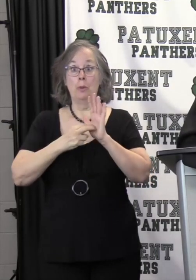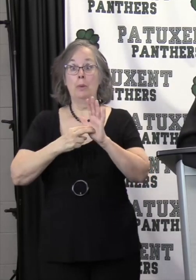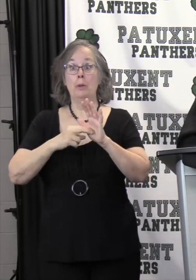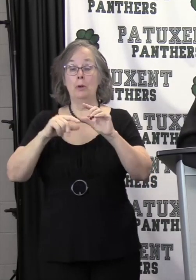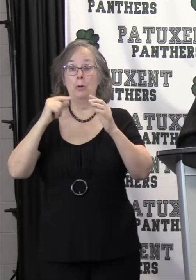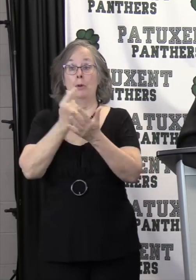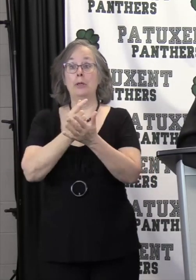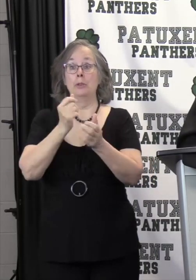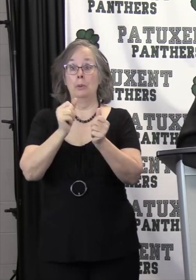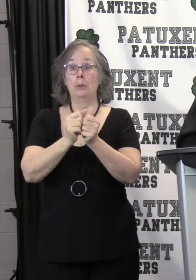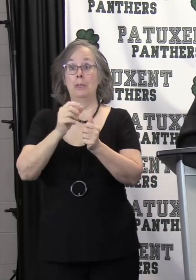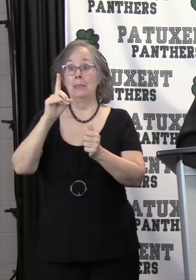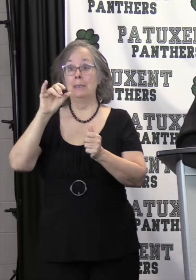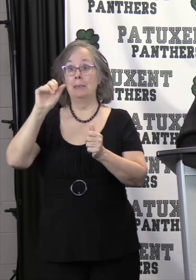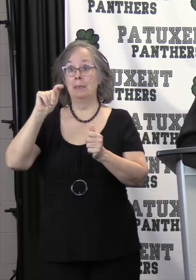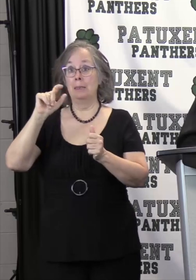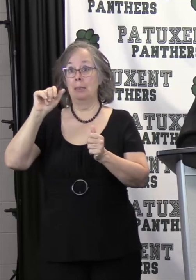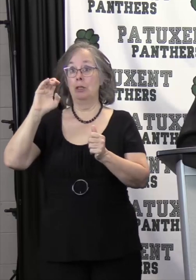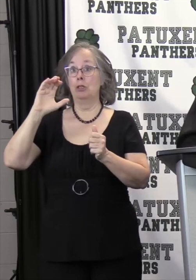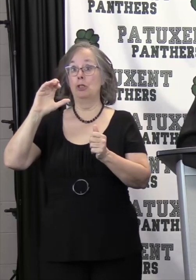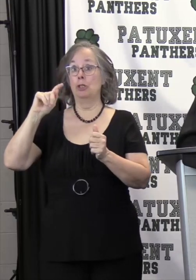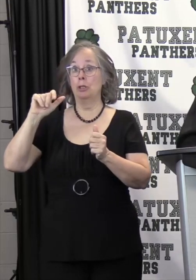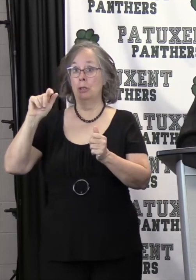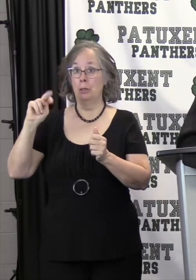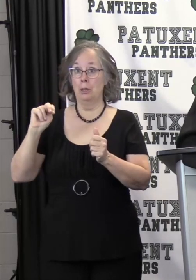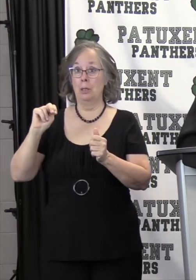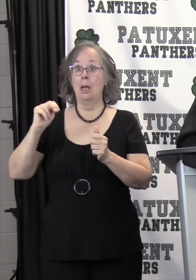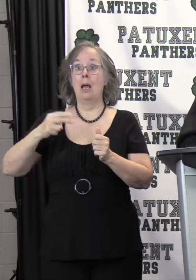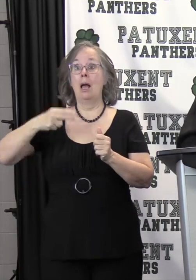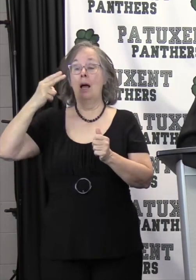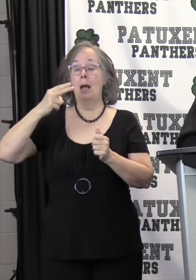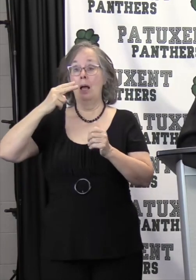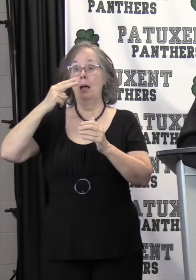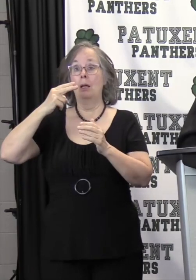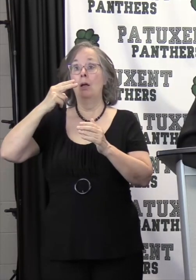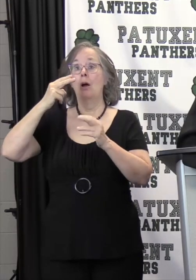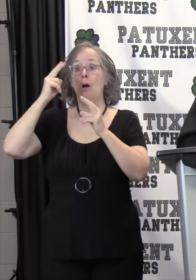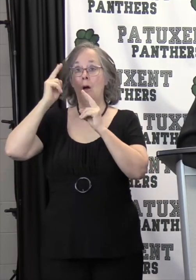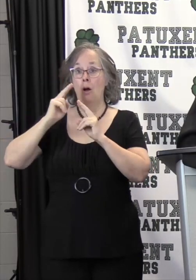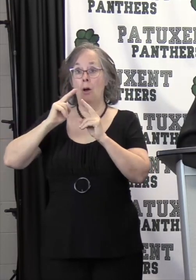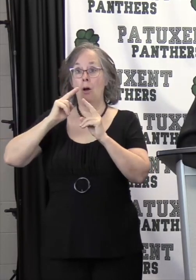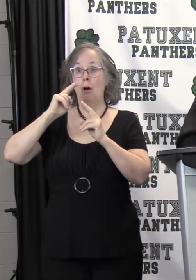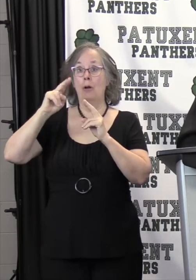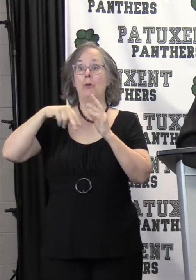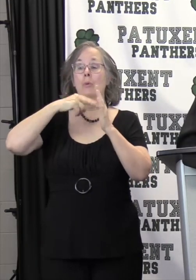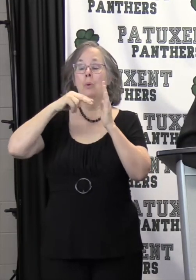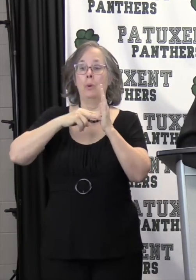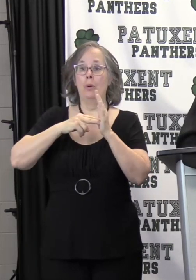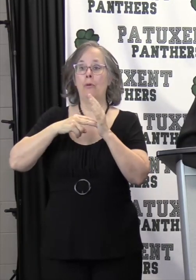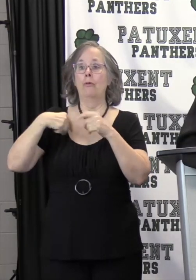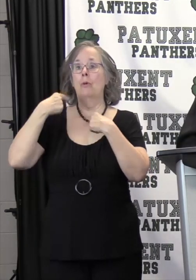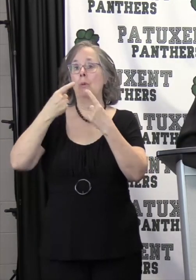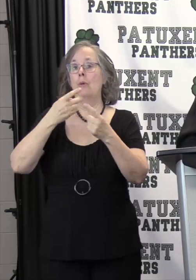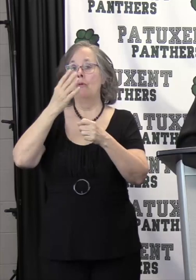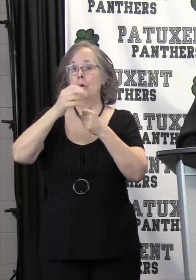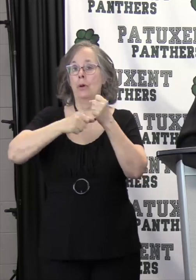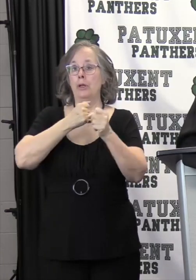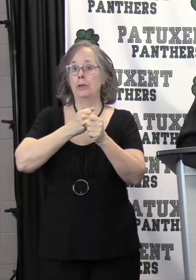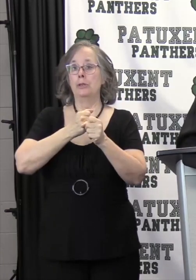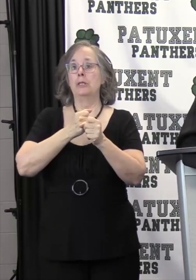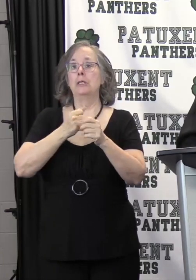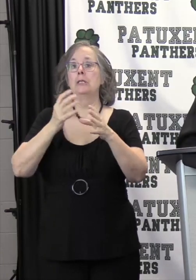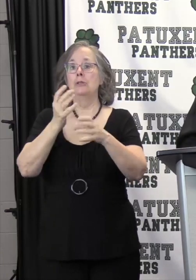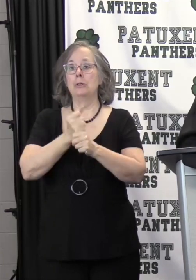graduates with distinction. Celia has been on high honor roll for all 4 years of high school. She is the recipient of the